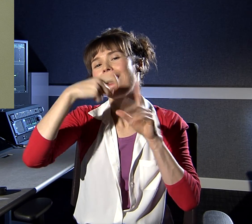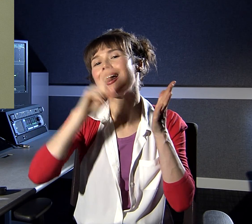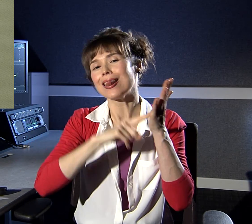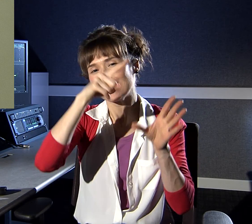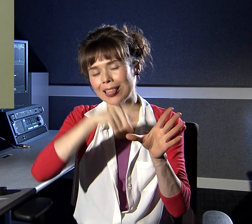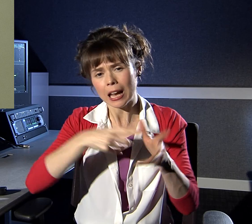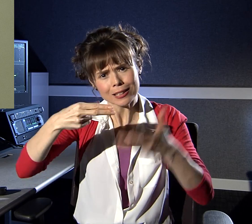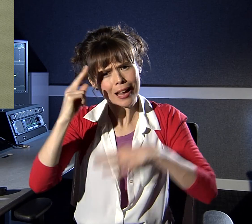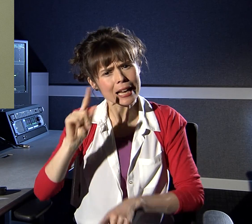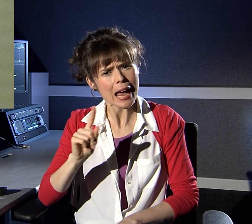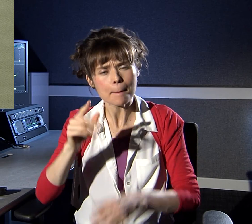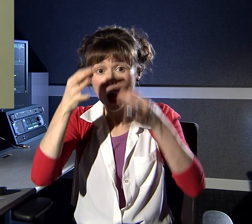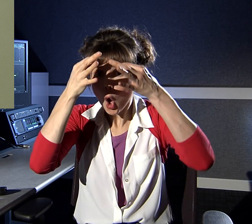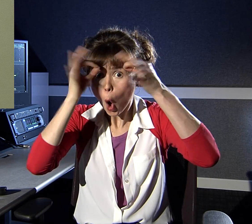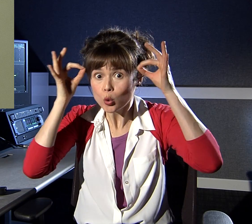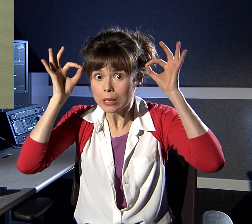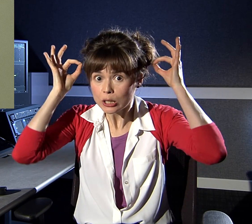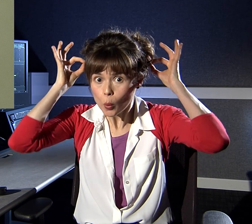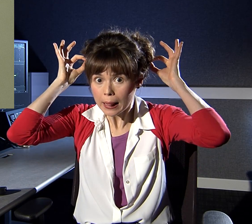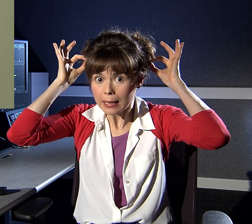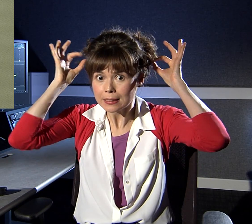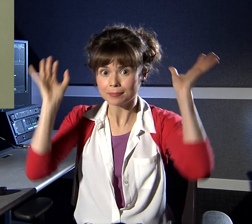Hostess Quickly, and this is her sign name.